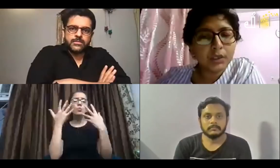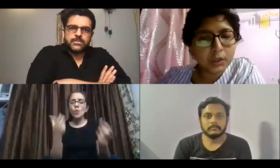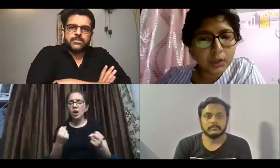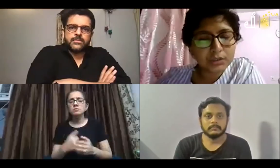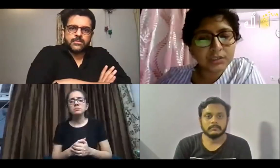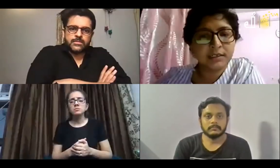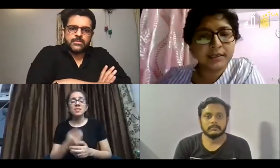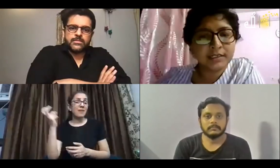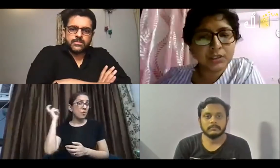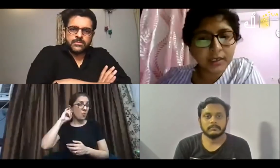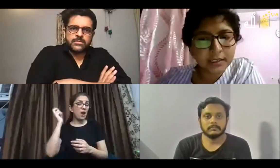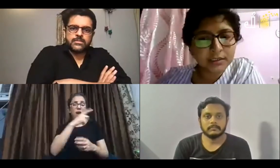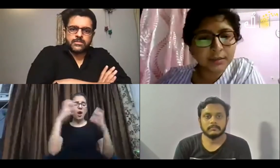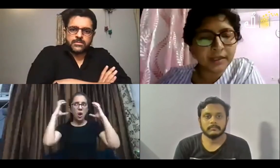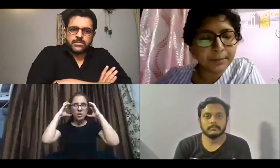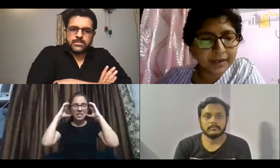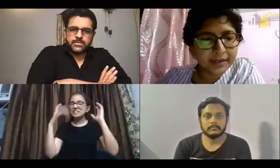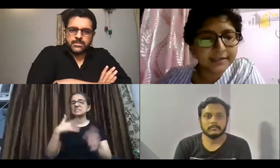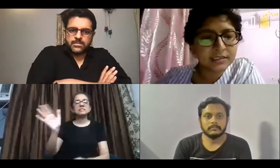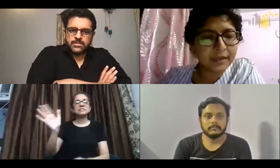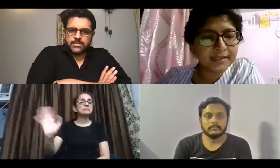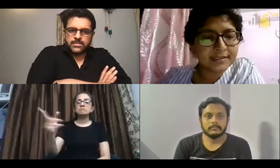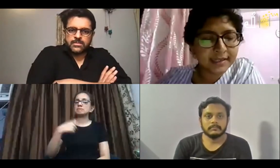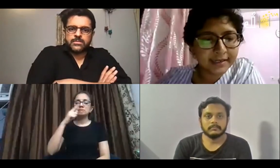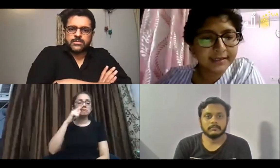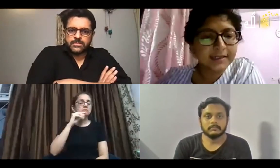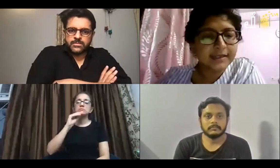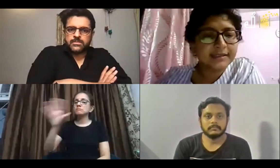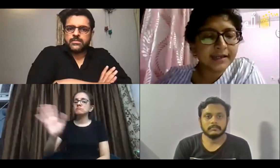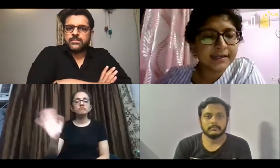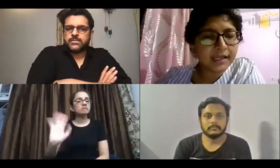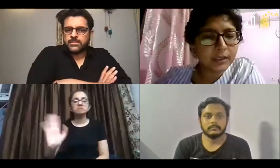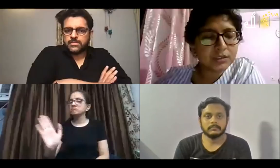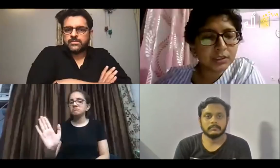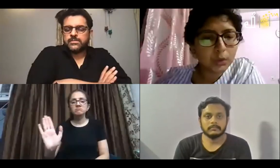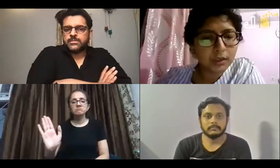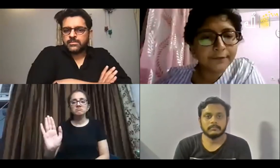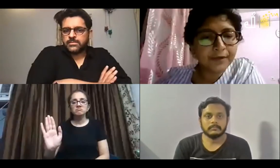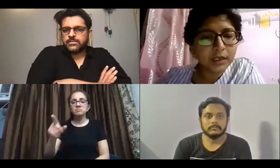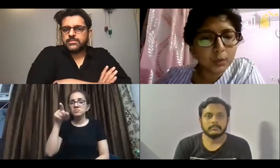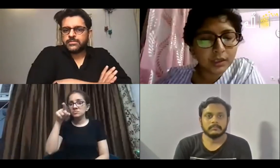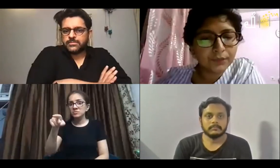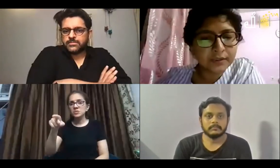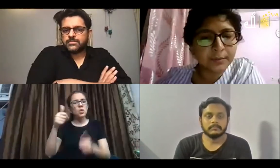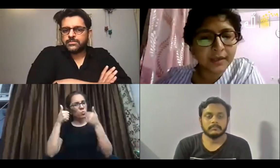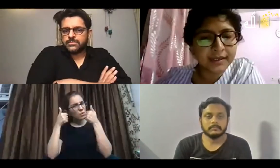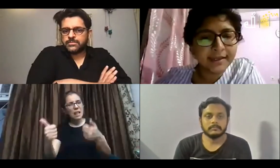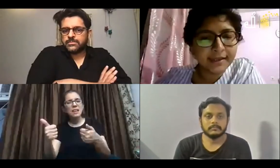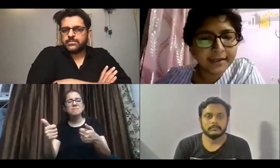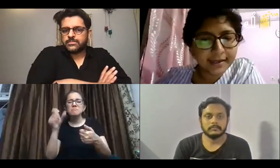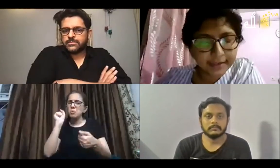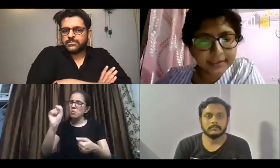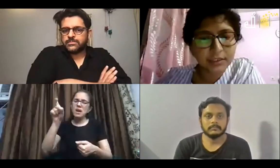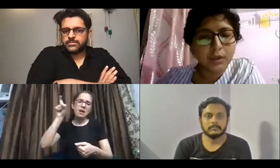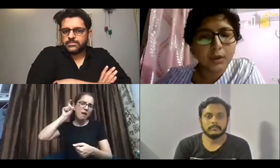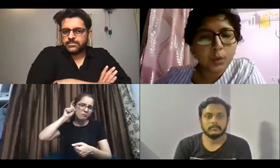the audiologist discouraged my parents by saying that I was doing very well with my